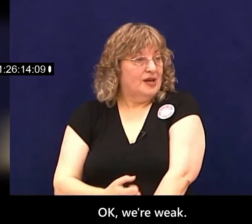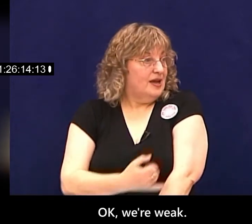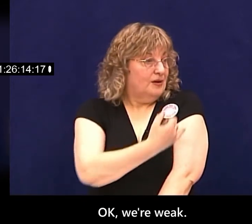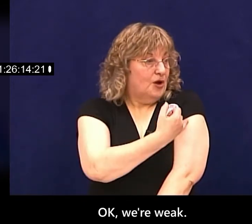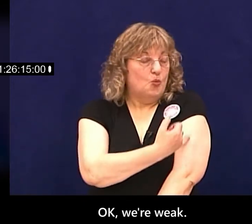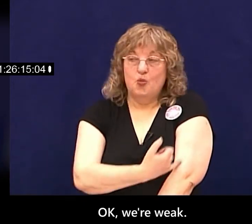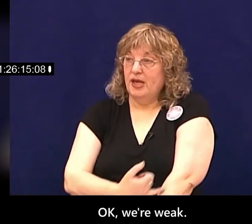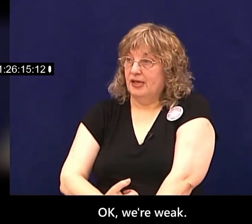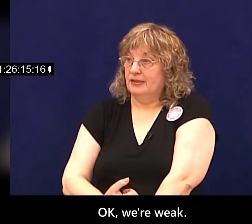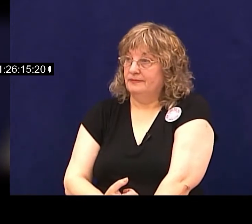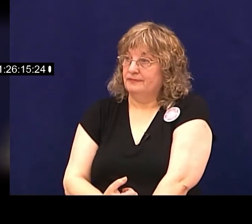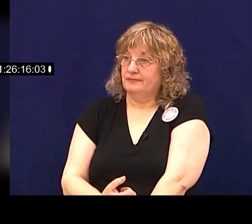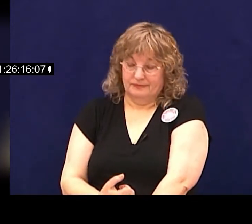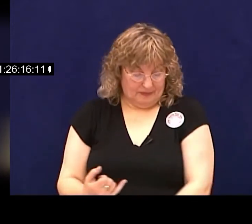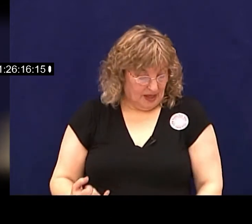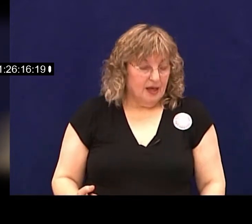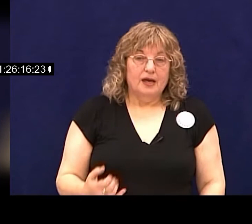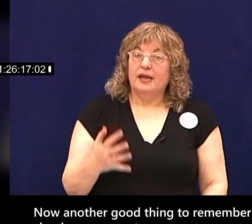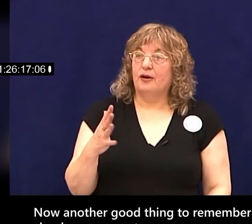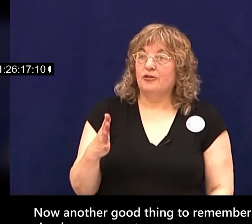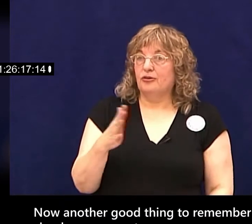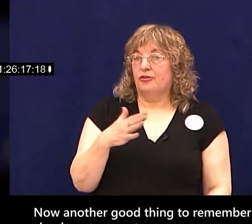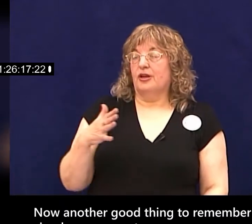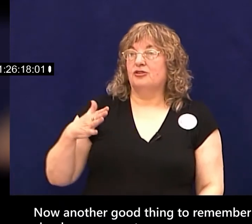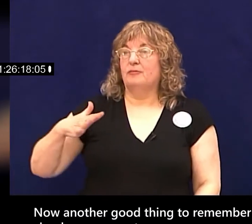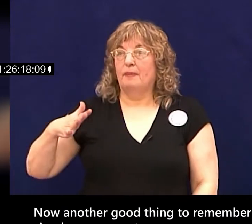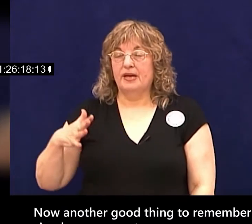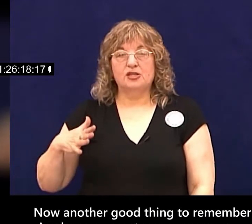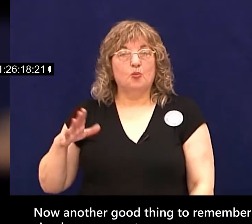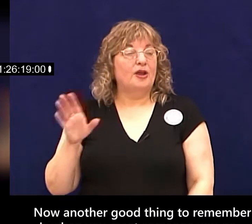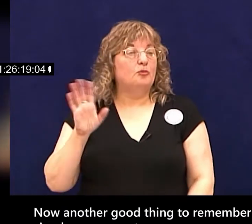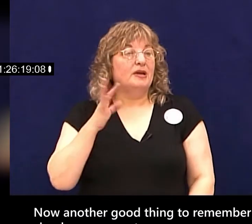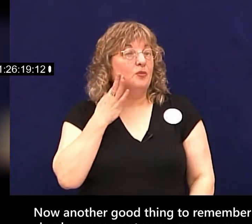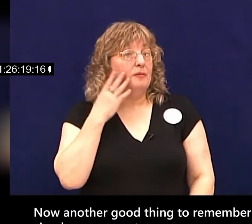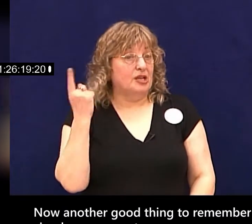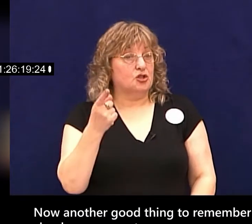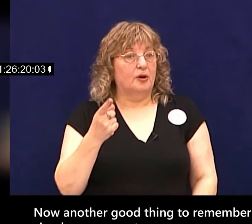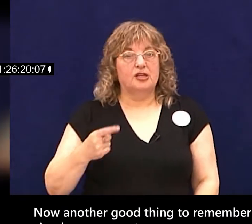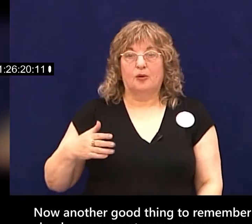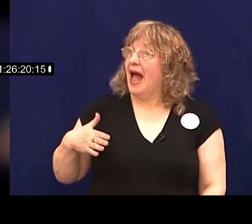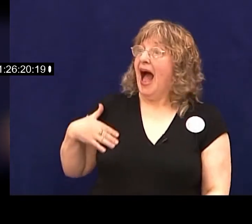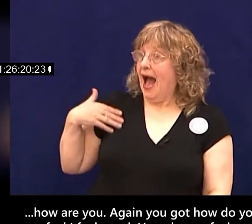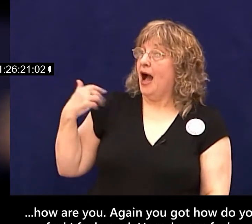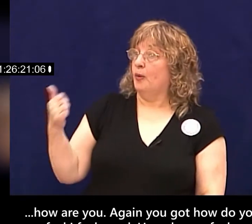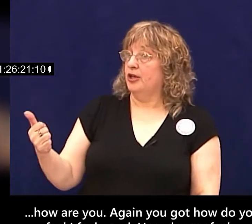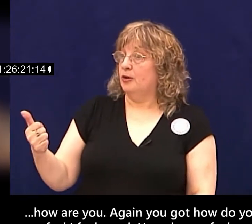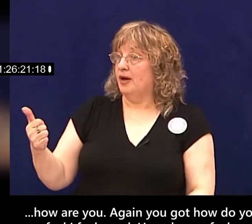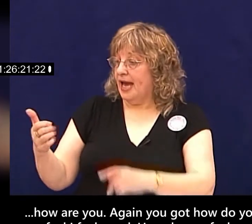Okay, we're weak. Now, another good thing to remember is when you meet somebody, you go, how are you? Again, you